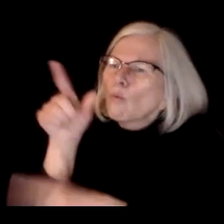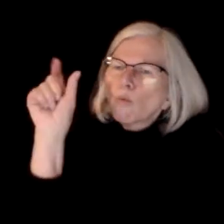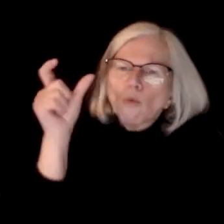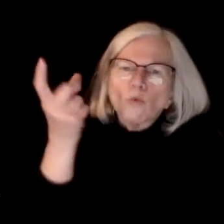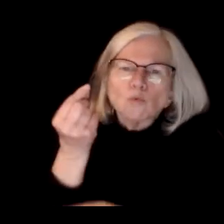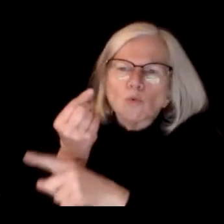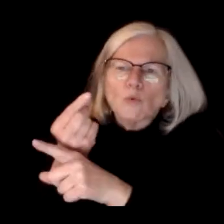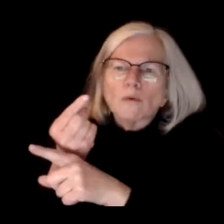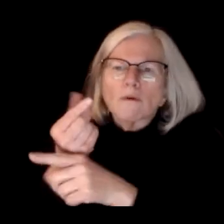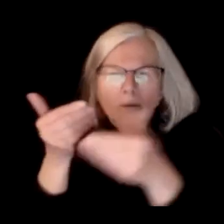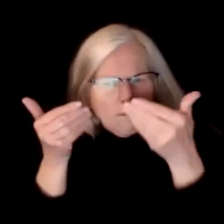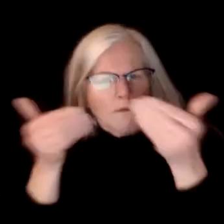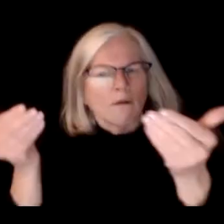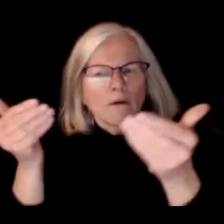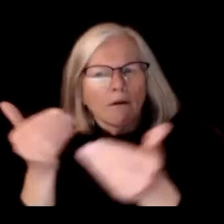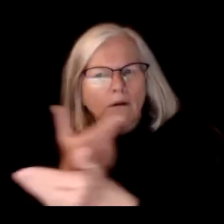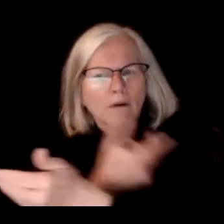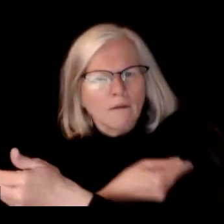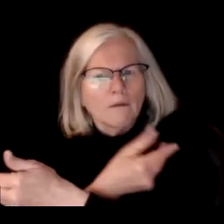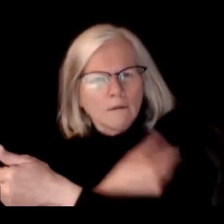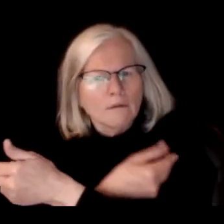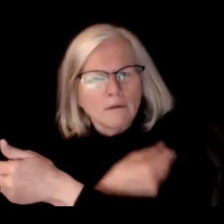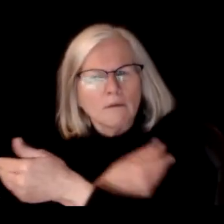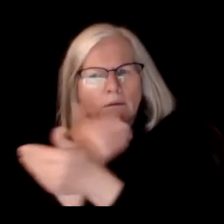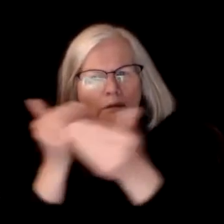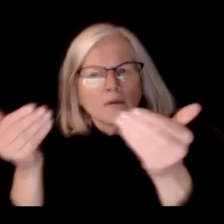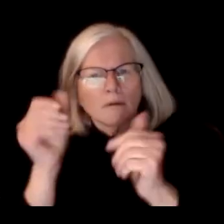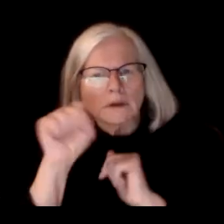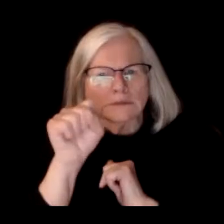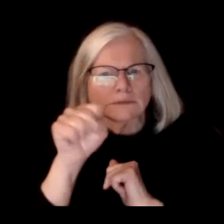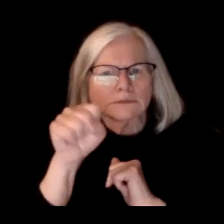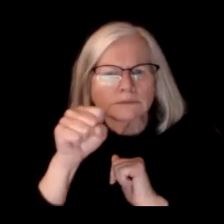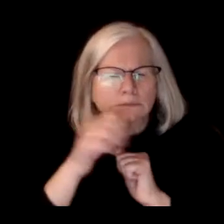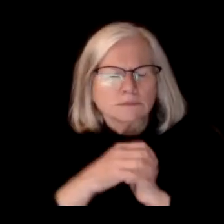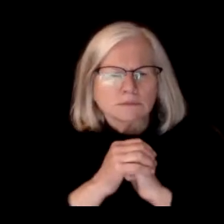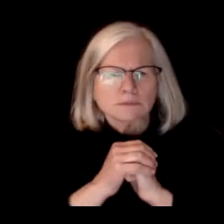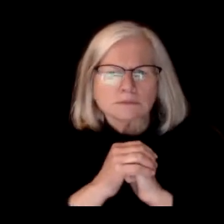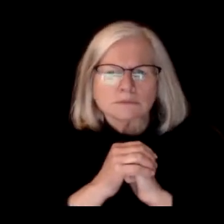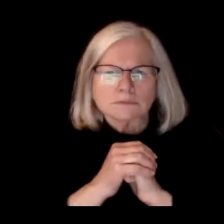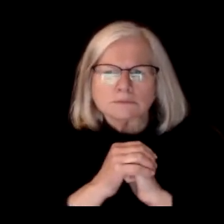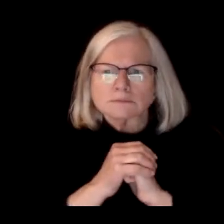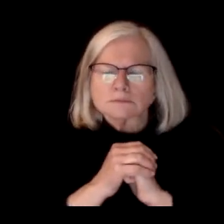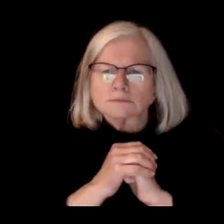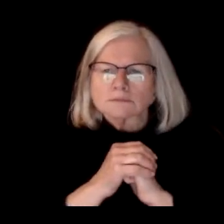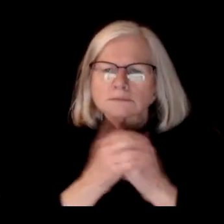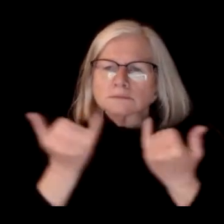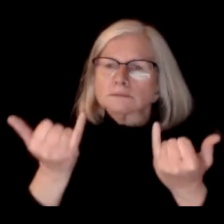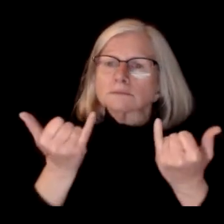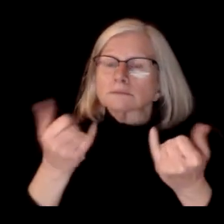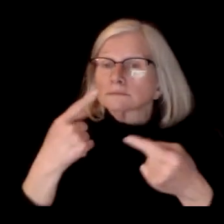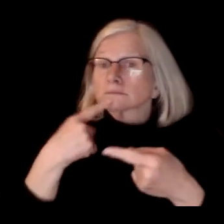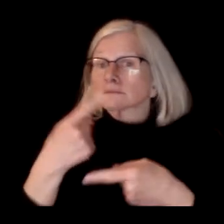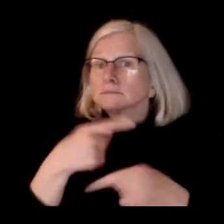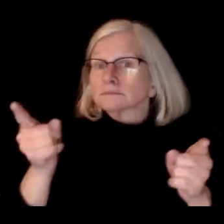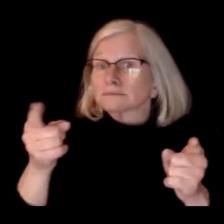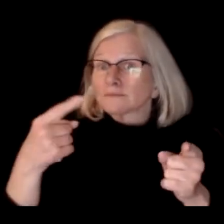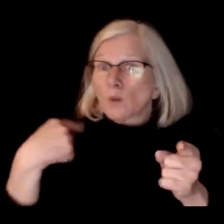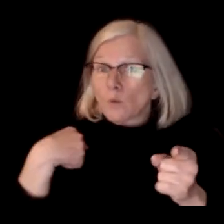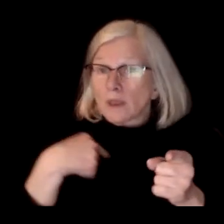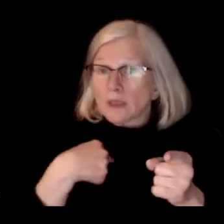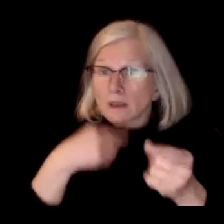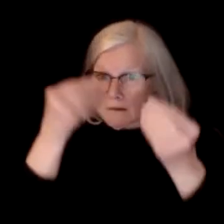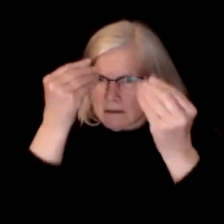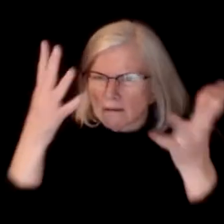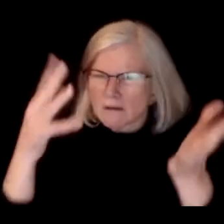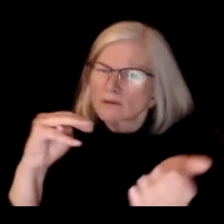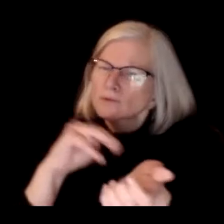I think that's a helpful characterization. Yes, I mean, today's announcement is really for providers to give them the flexibility to do that. We are